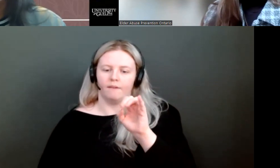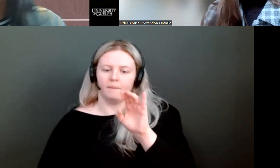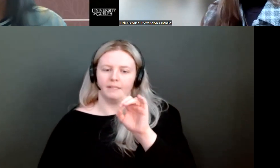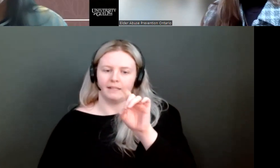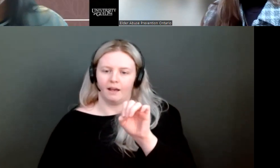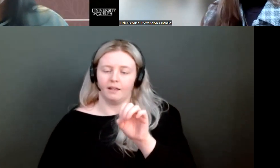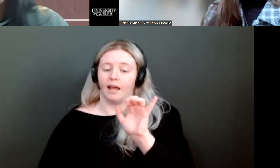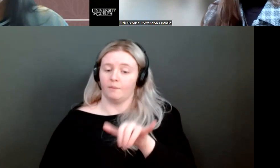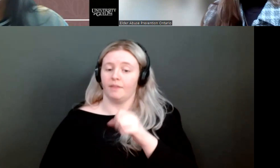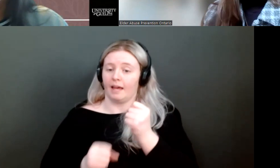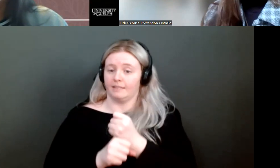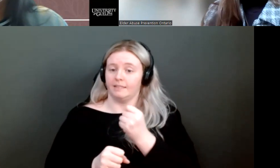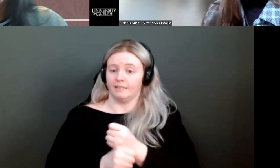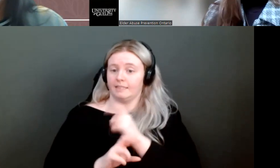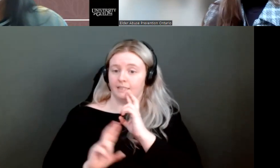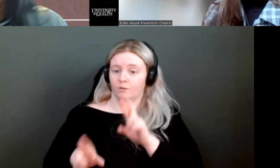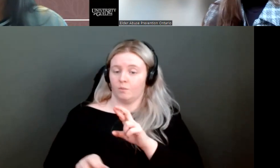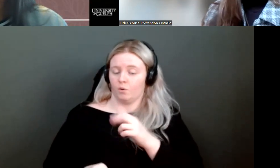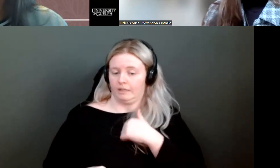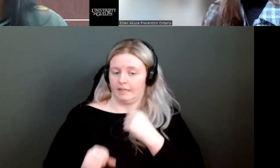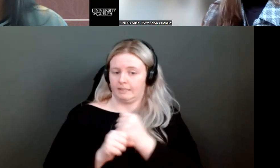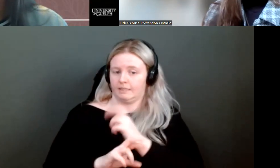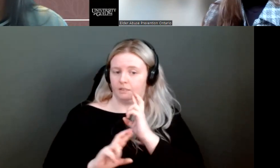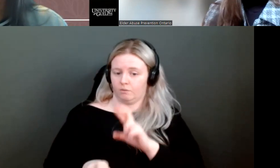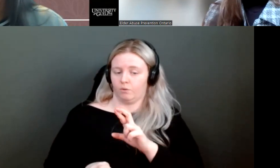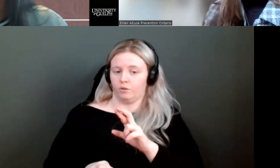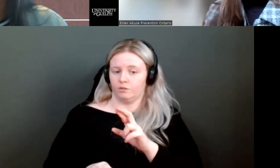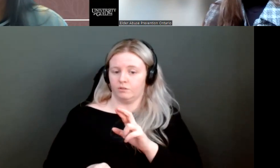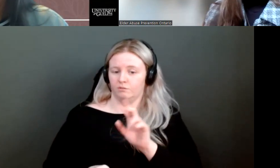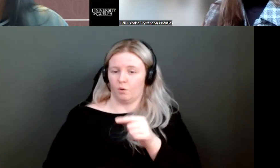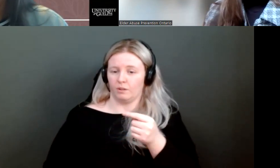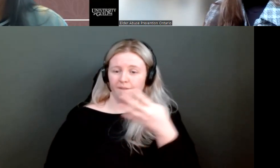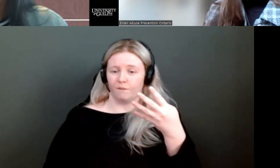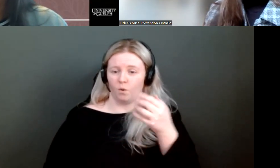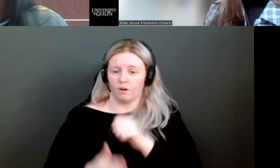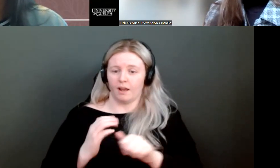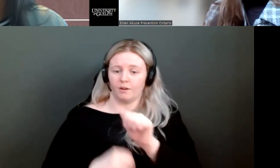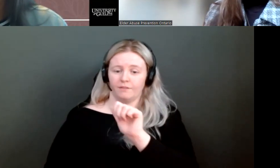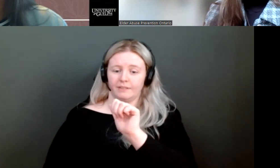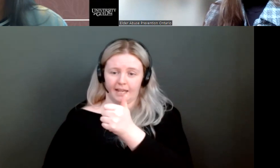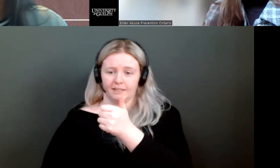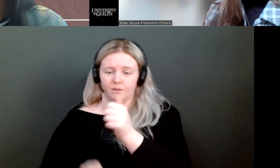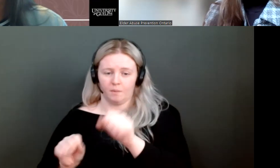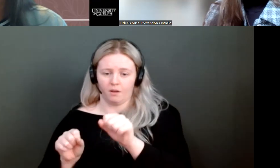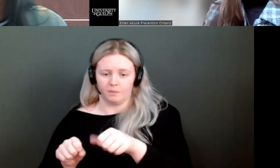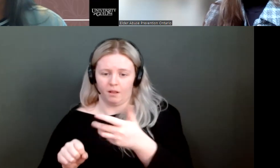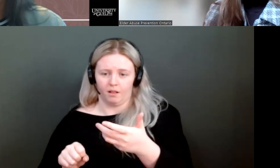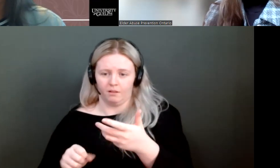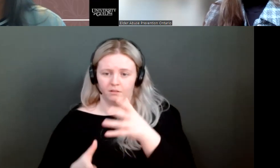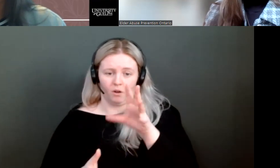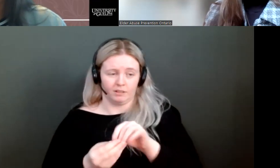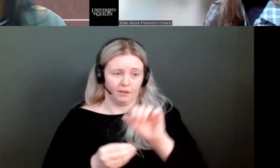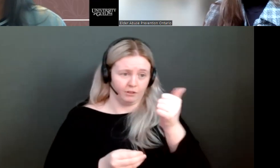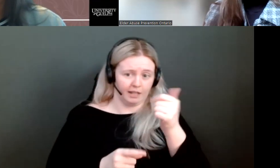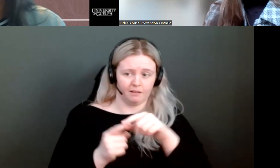I applaud for their efforts, only 4 of the 10 were possible. And StatsCan really does have a good